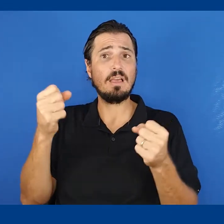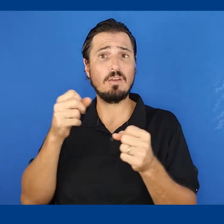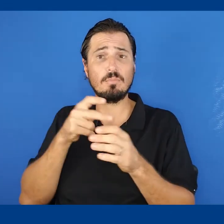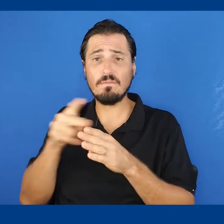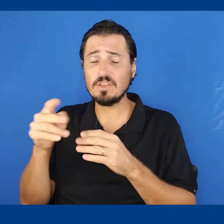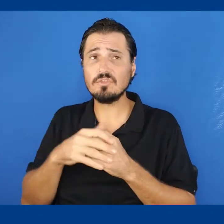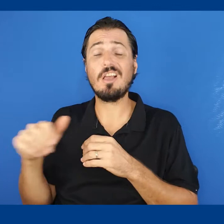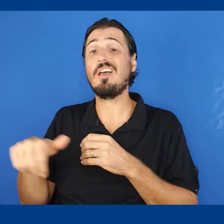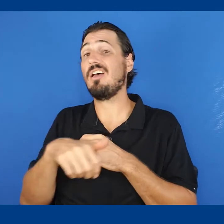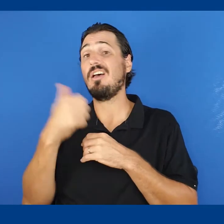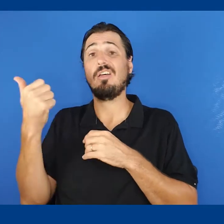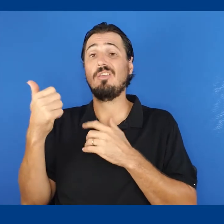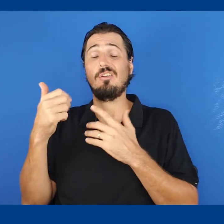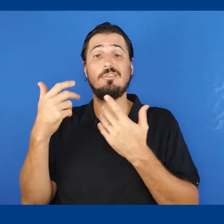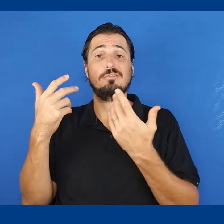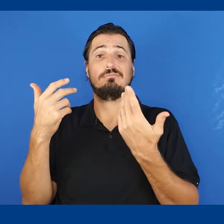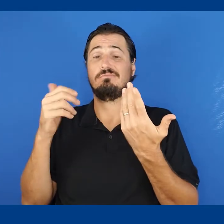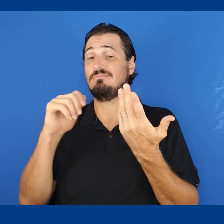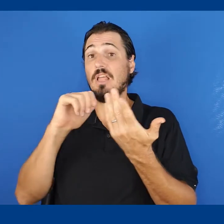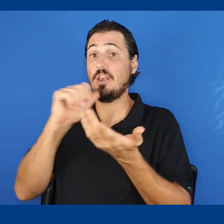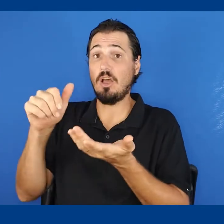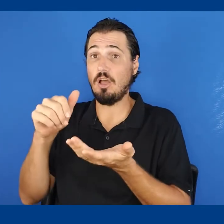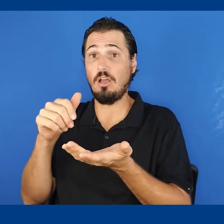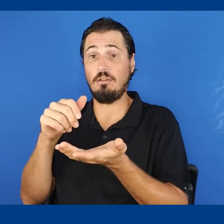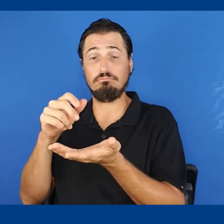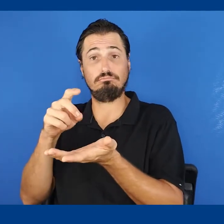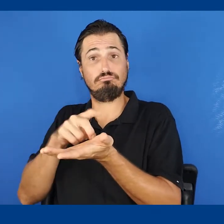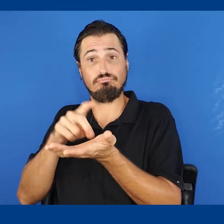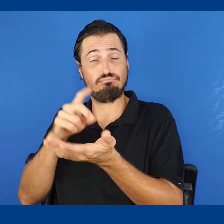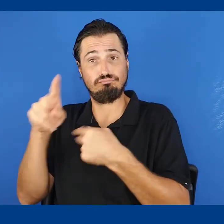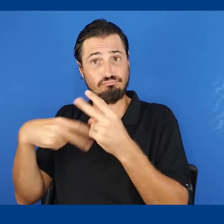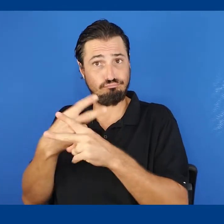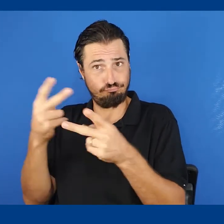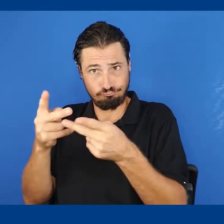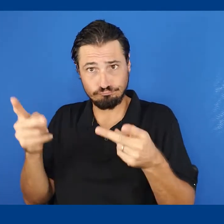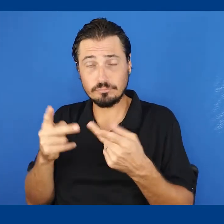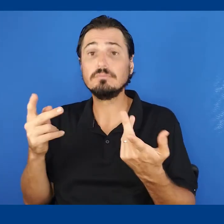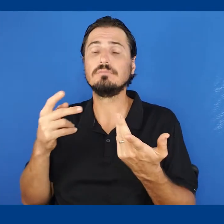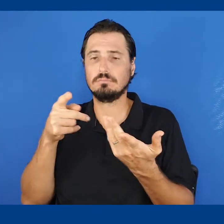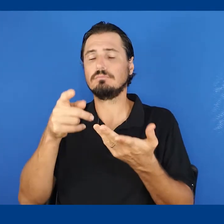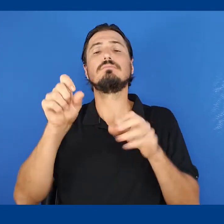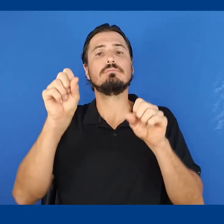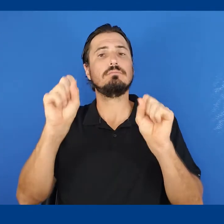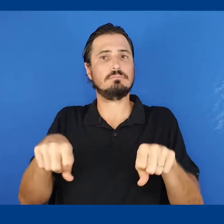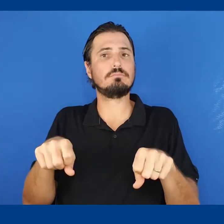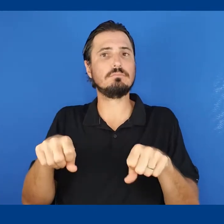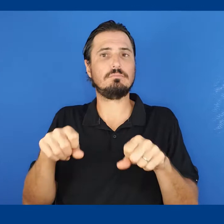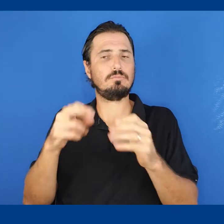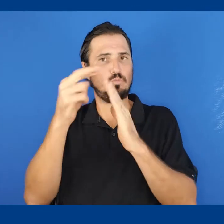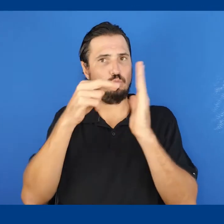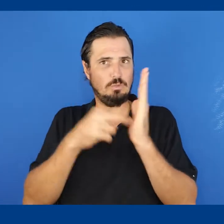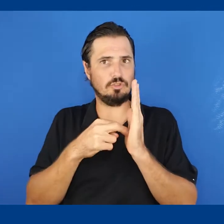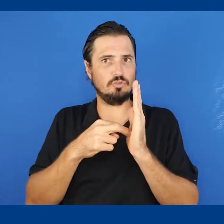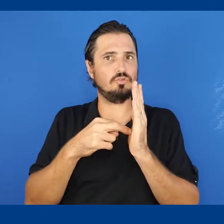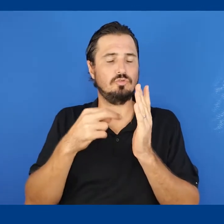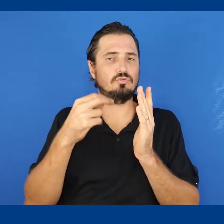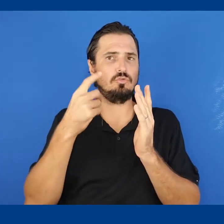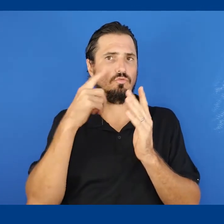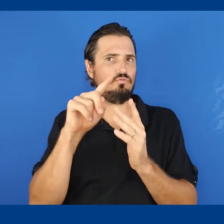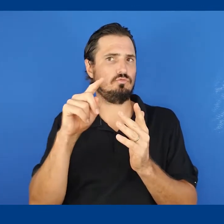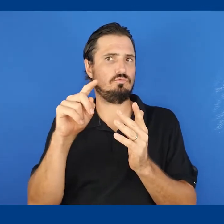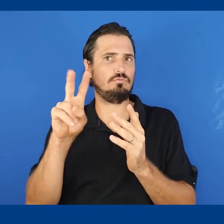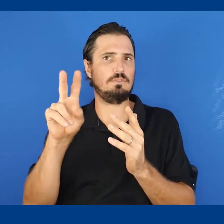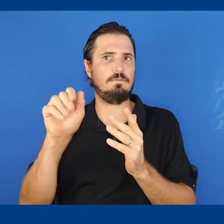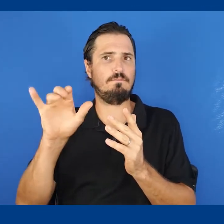other non-physician practices are welcome to register for vaccination. Learn more about the state's vaccine distribution plan